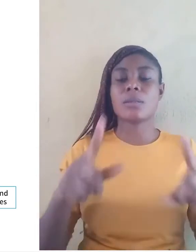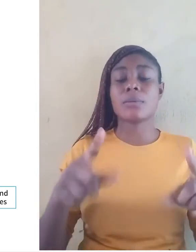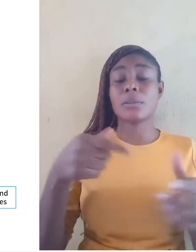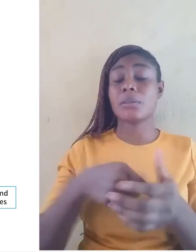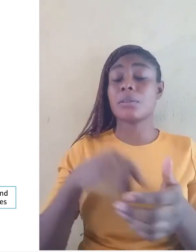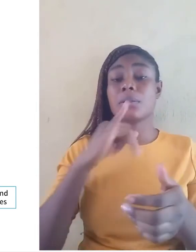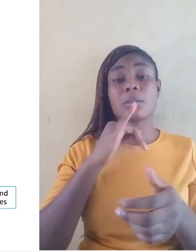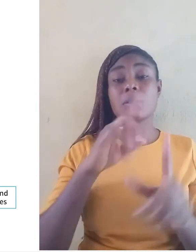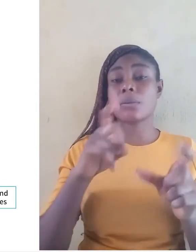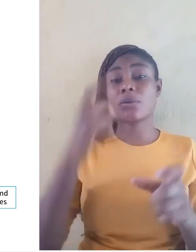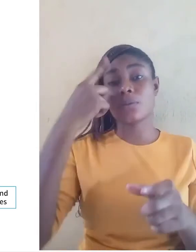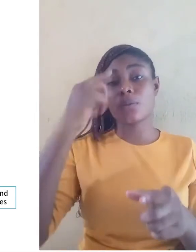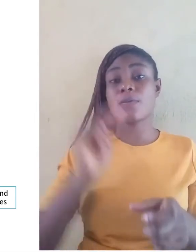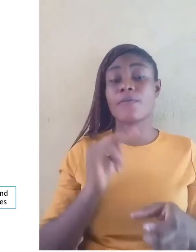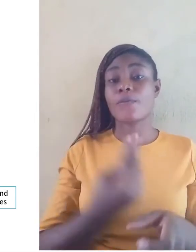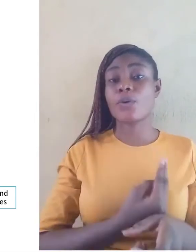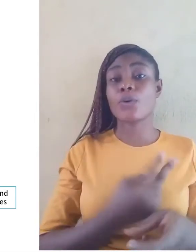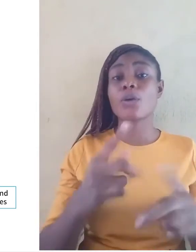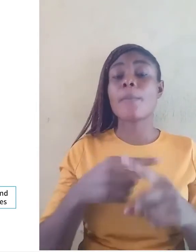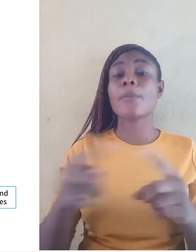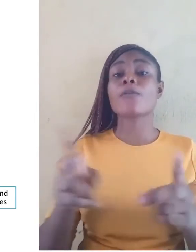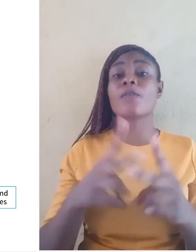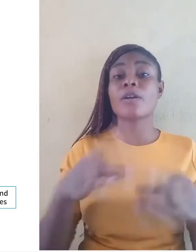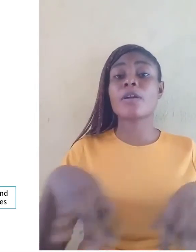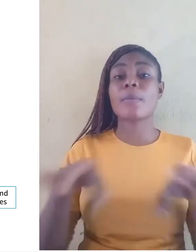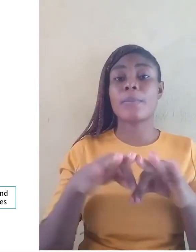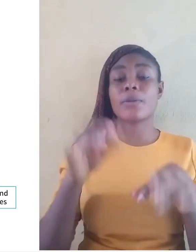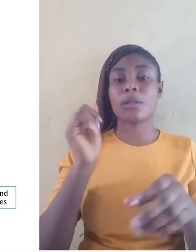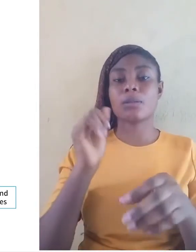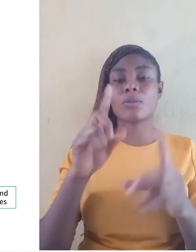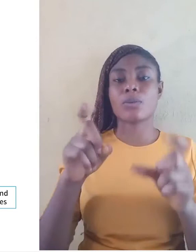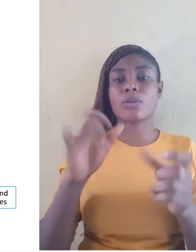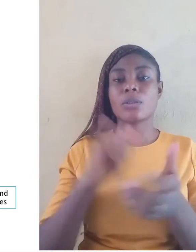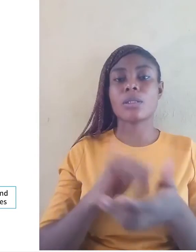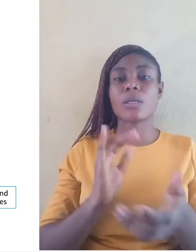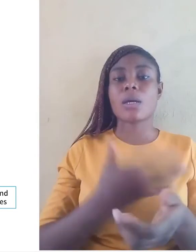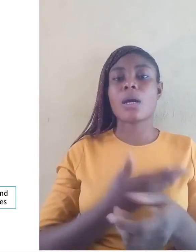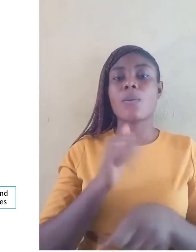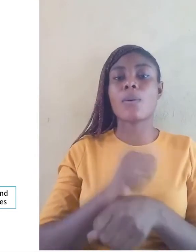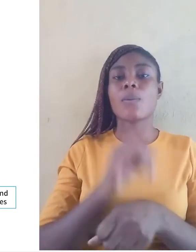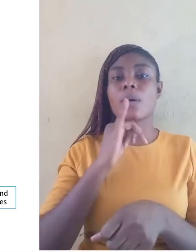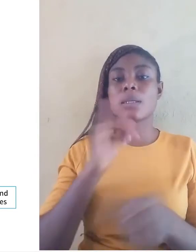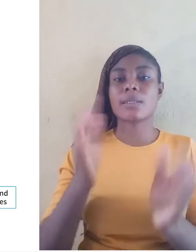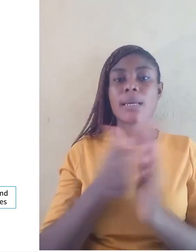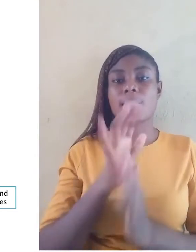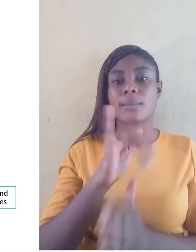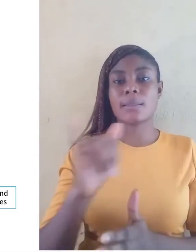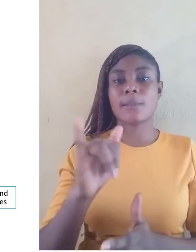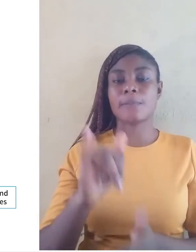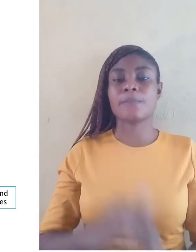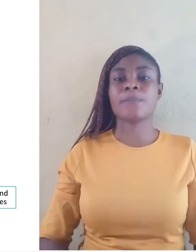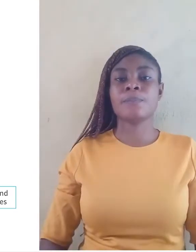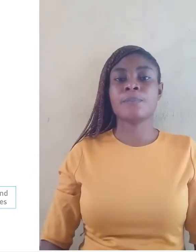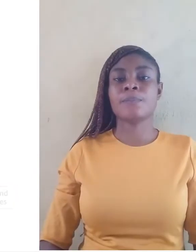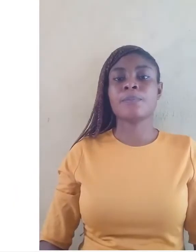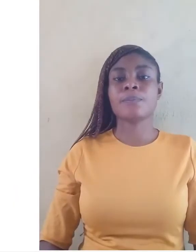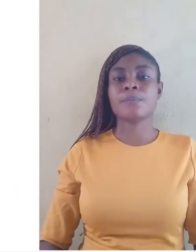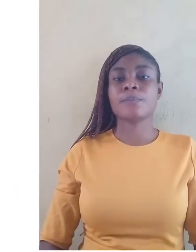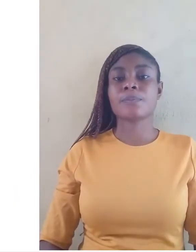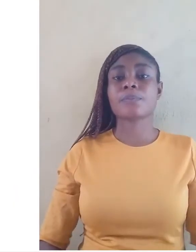for thought, but very important questions that our work, seems to be asking.